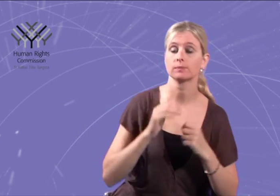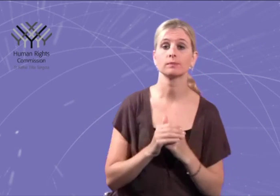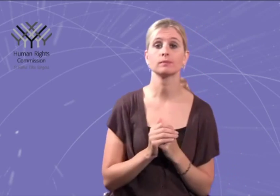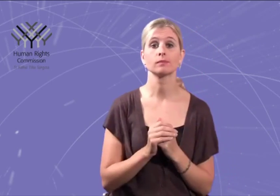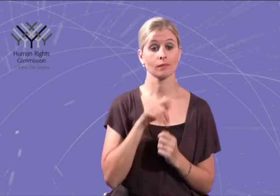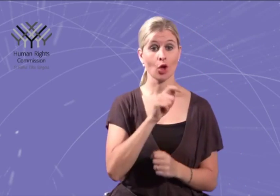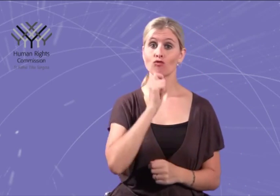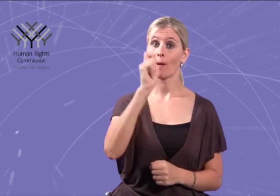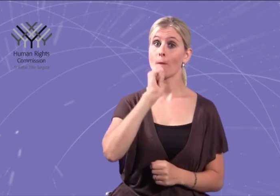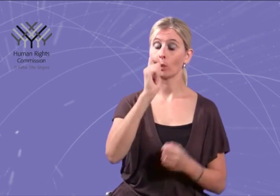Zealand.